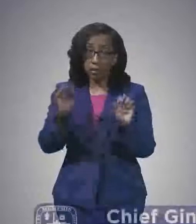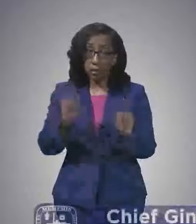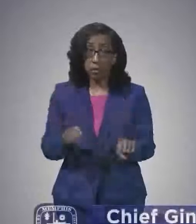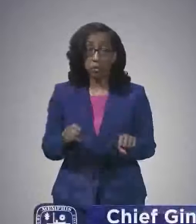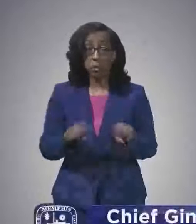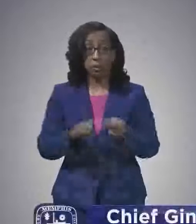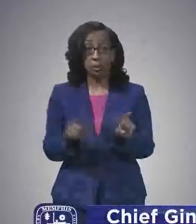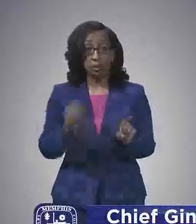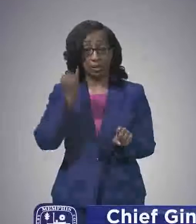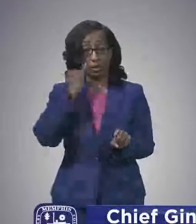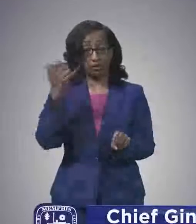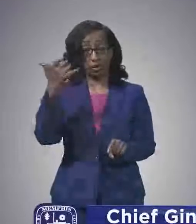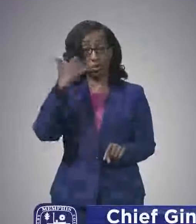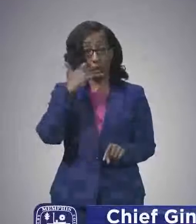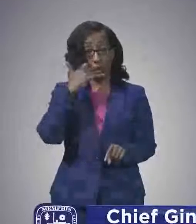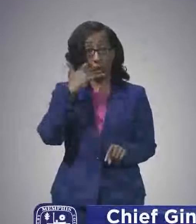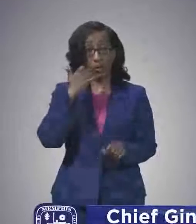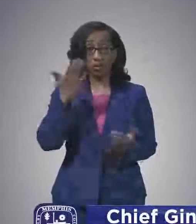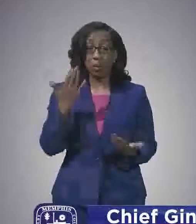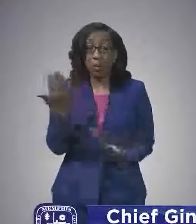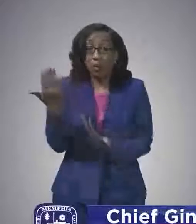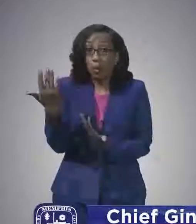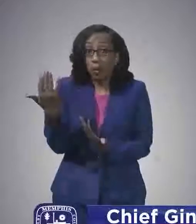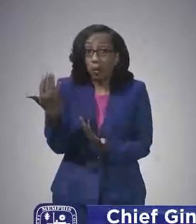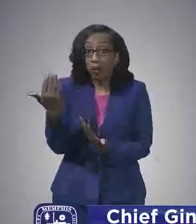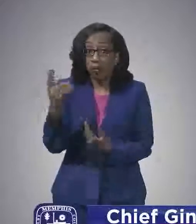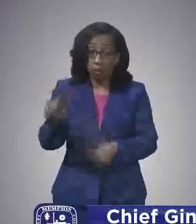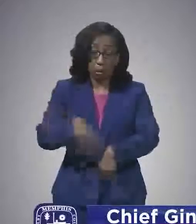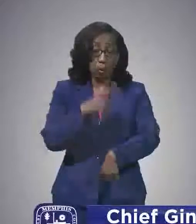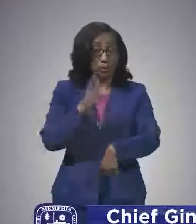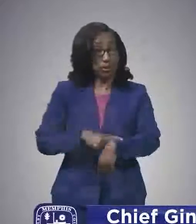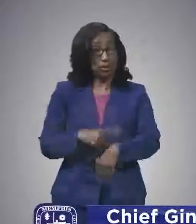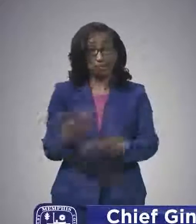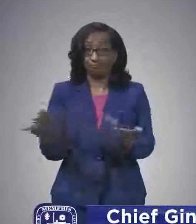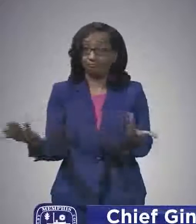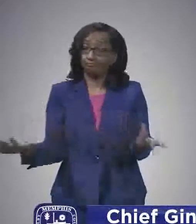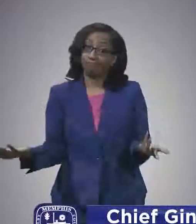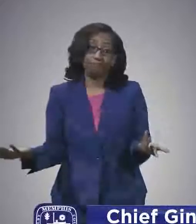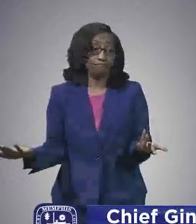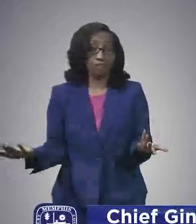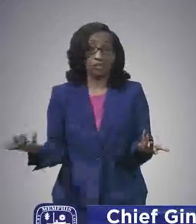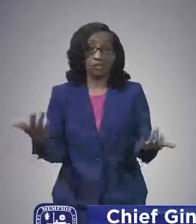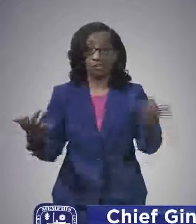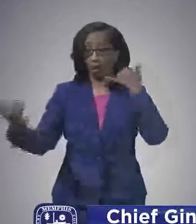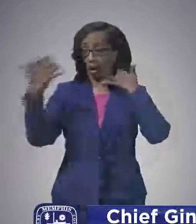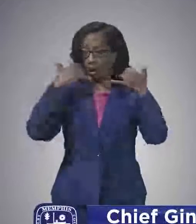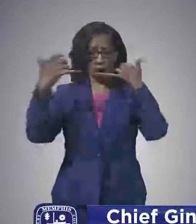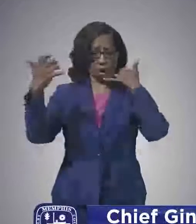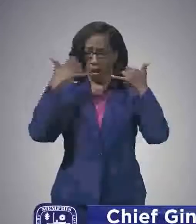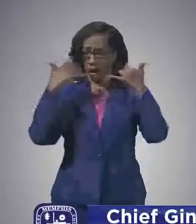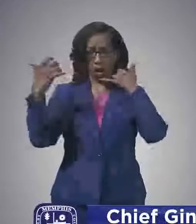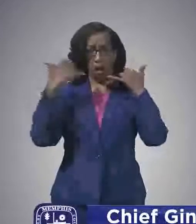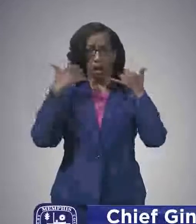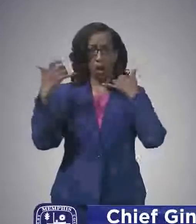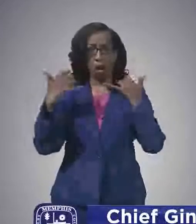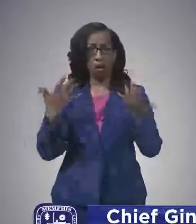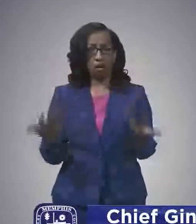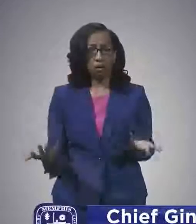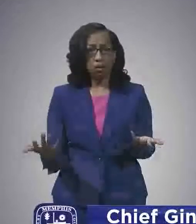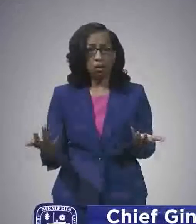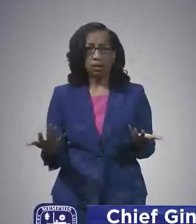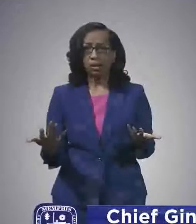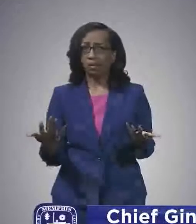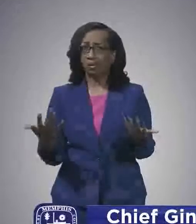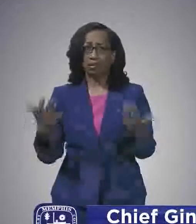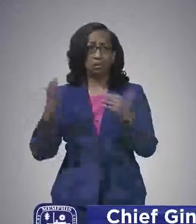likely, it's going to take us longer to answer the call. That is a fact, because the call volume, we have a system that is being overworked